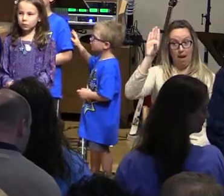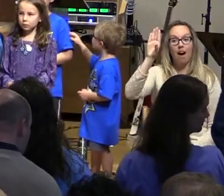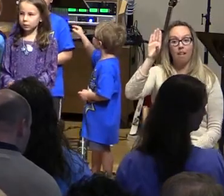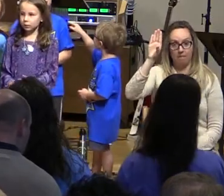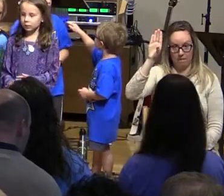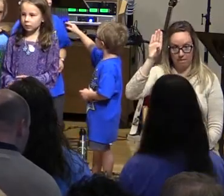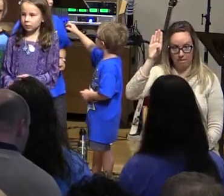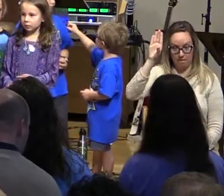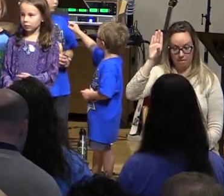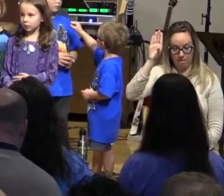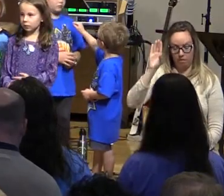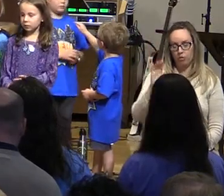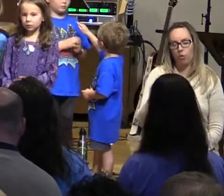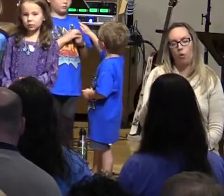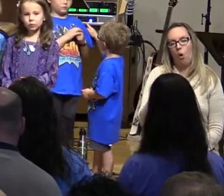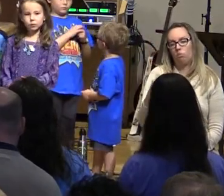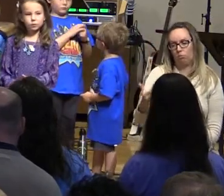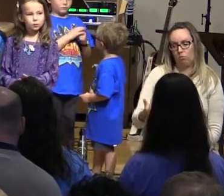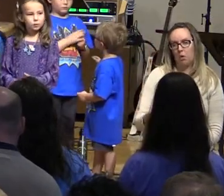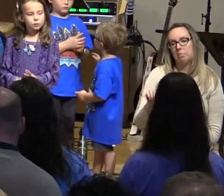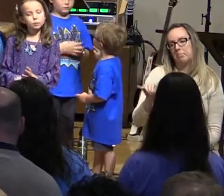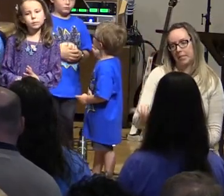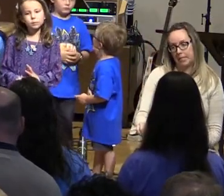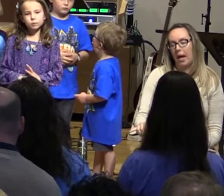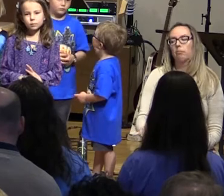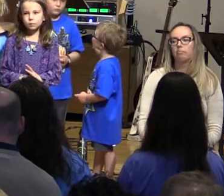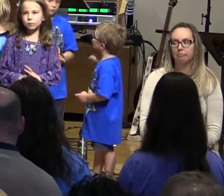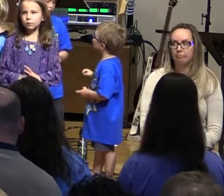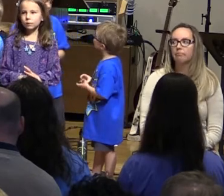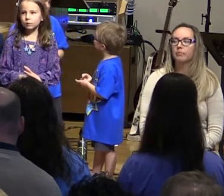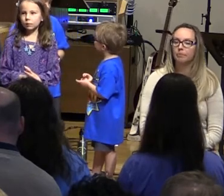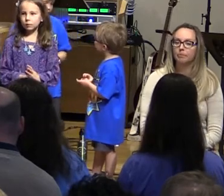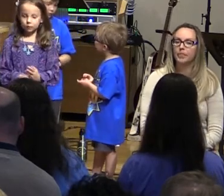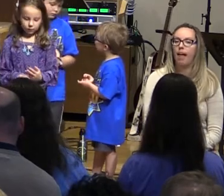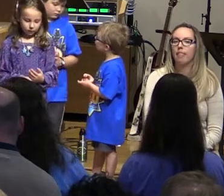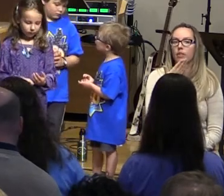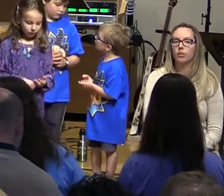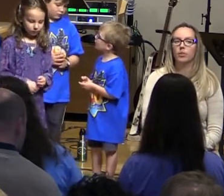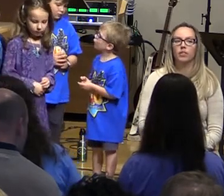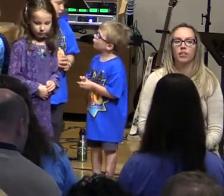or any age, you are always welcome to stay in worship. Thank you.